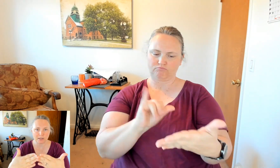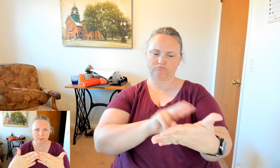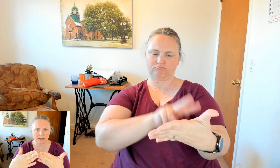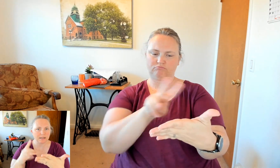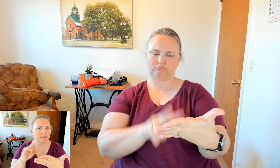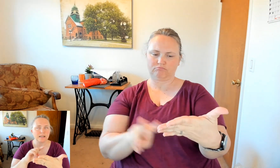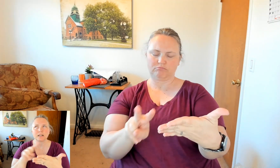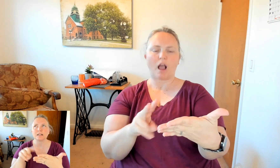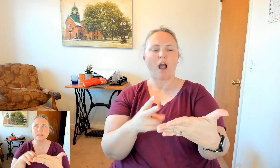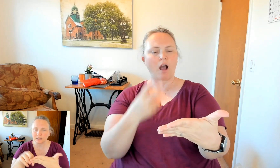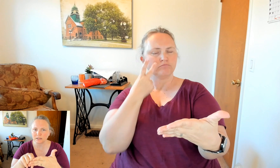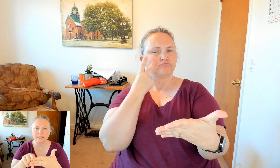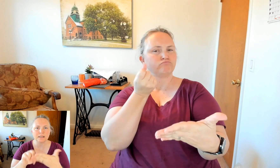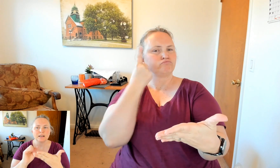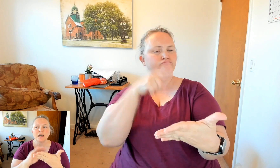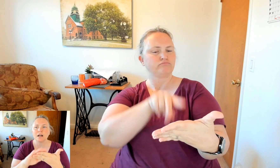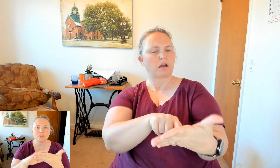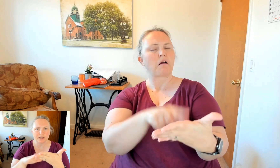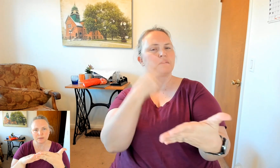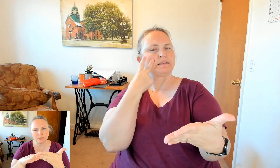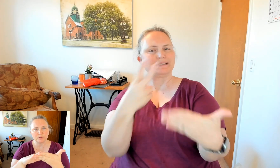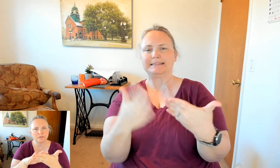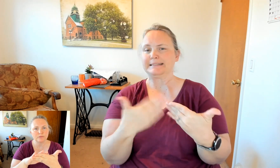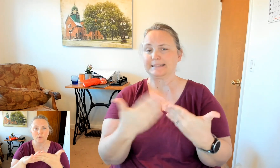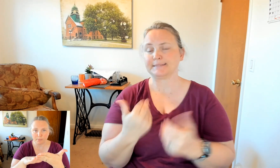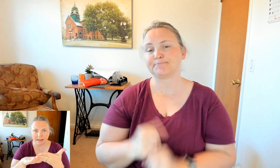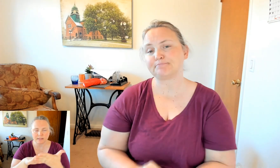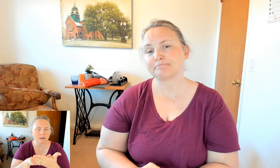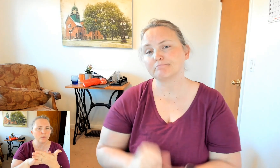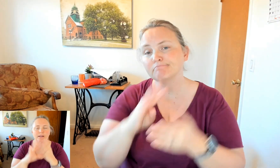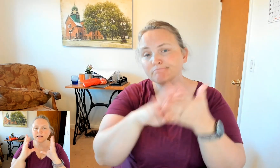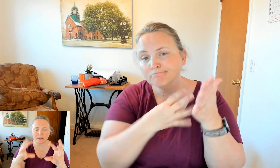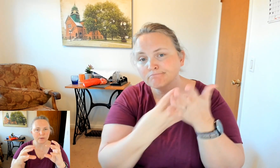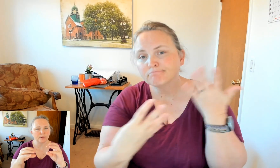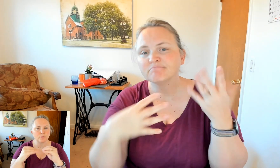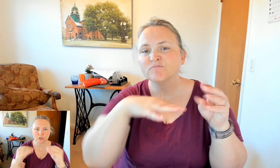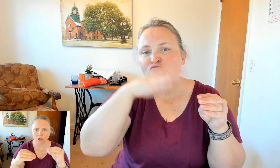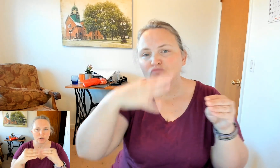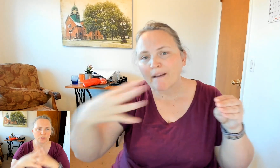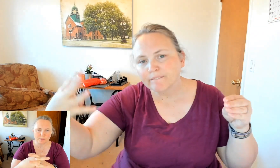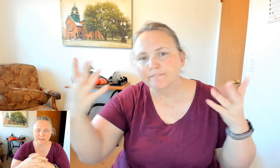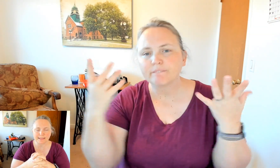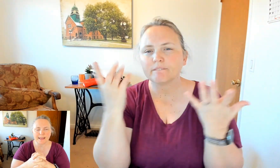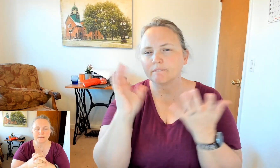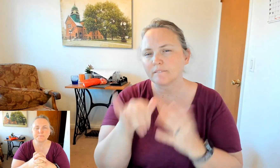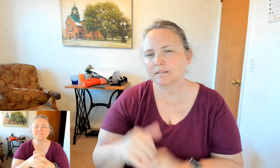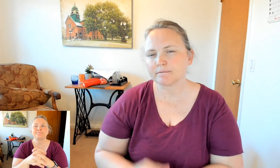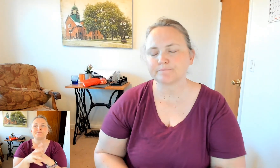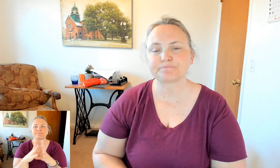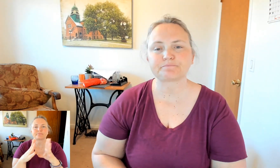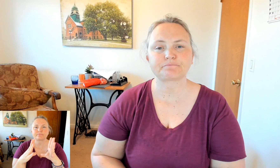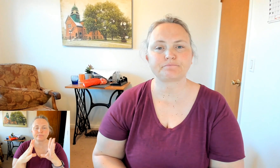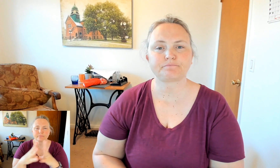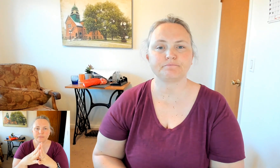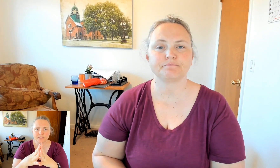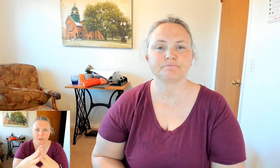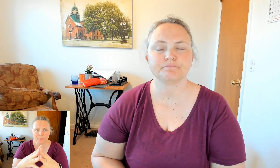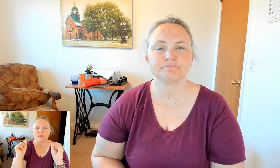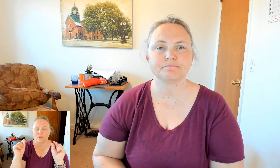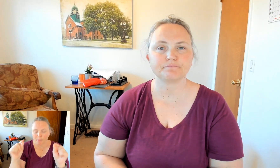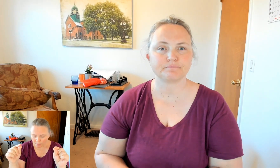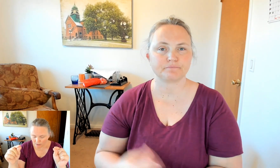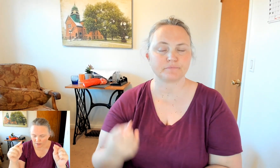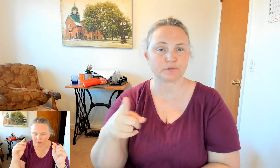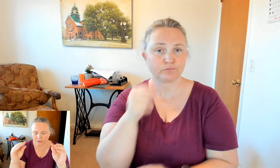it documented in a clearly understandable format. So in a table or chart or something like that.